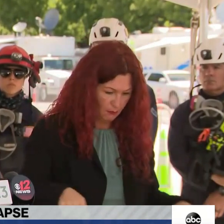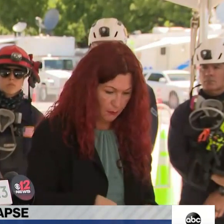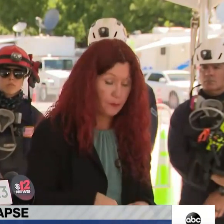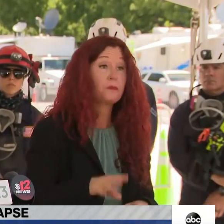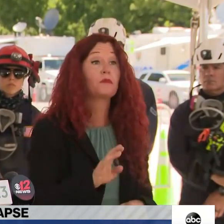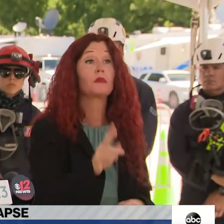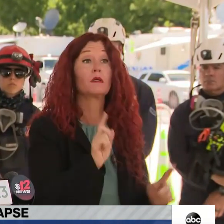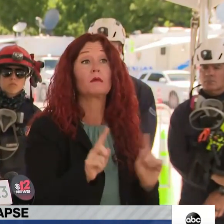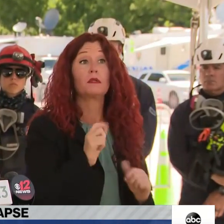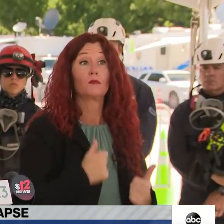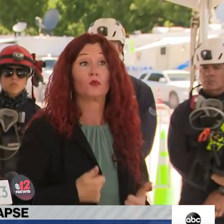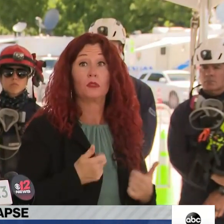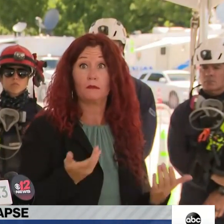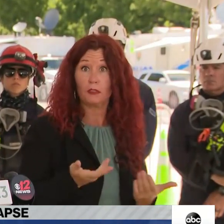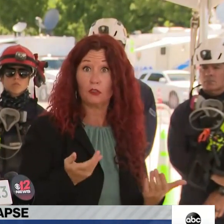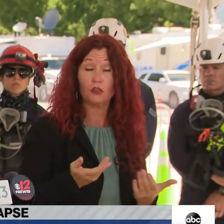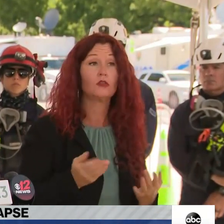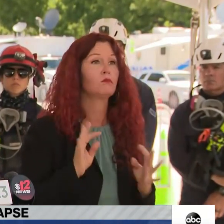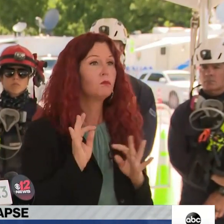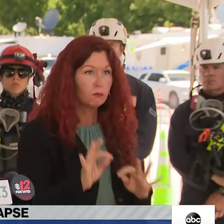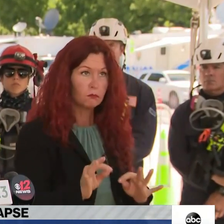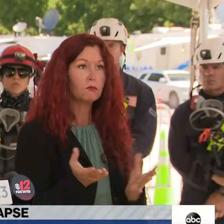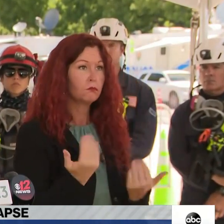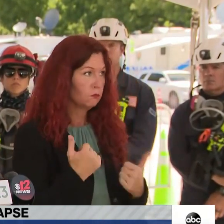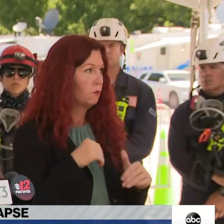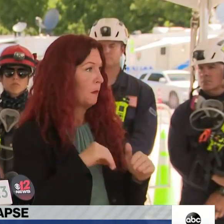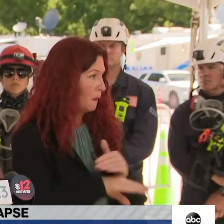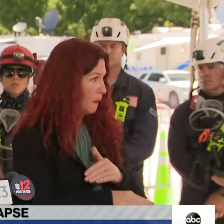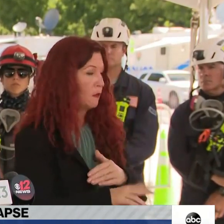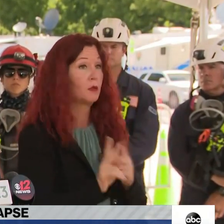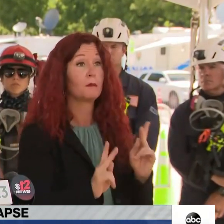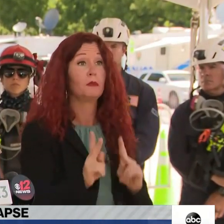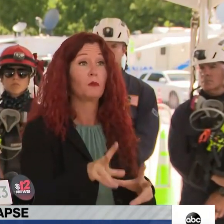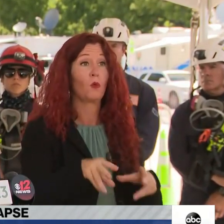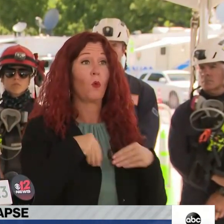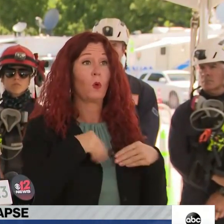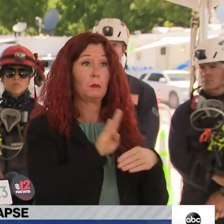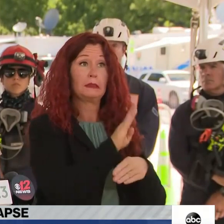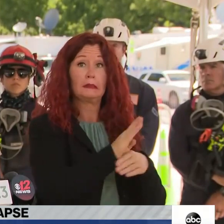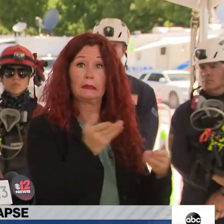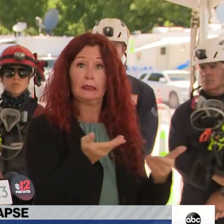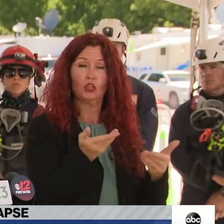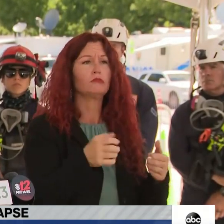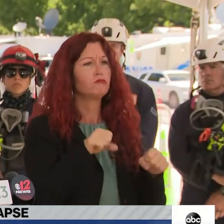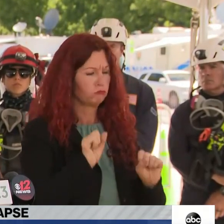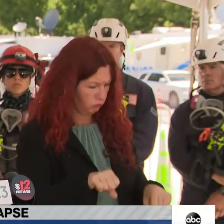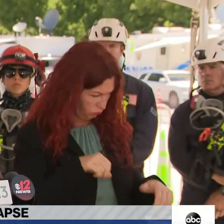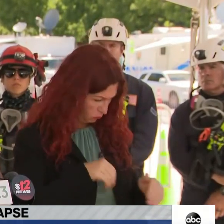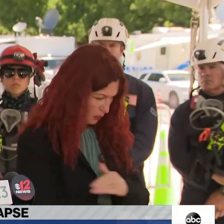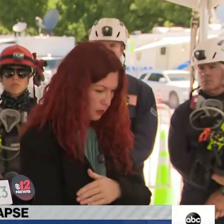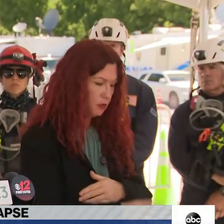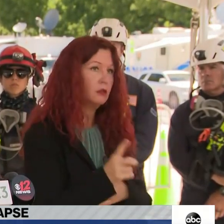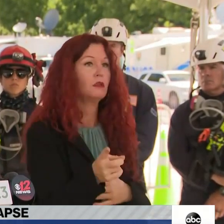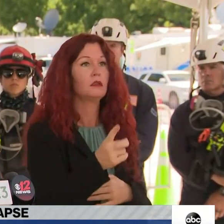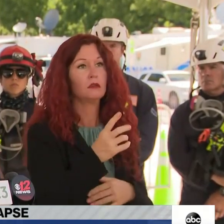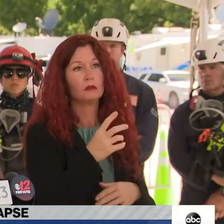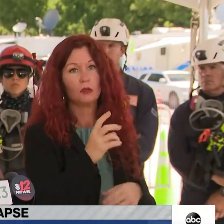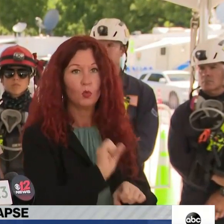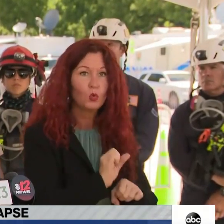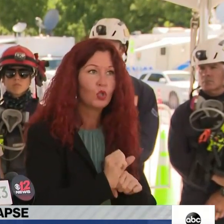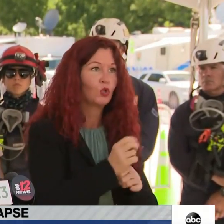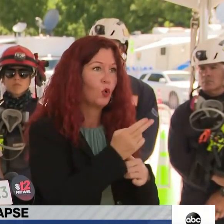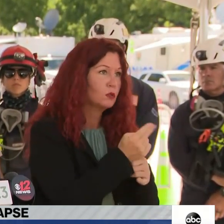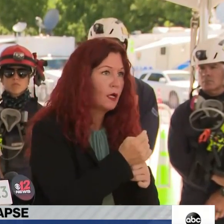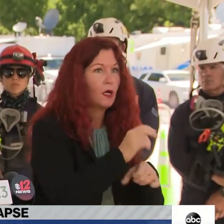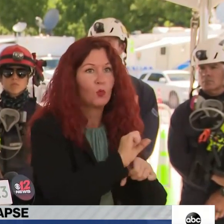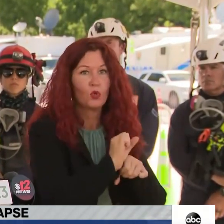residents of the area, and this includes employees, restaurant business owners, hotel employees, hotel guests. We're